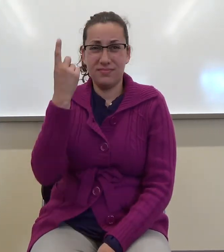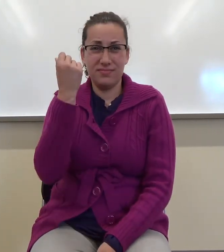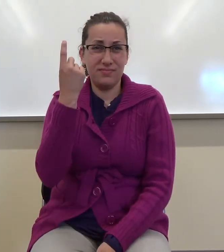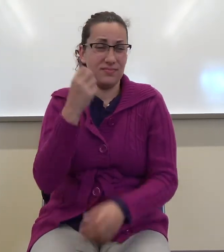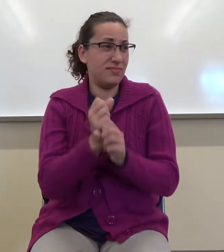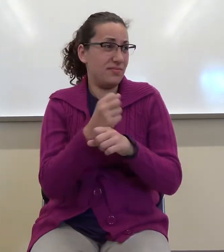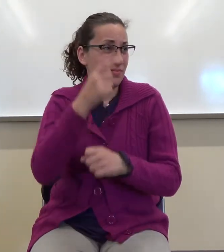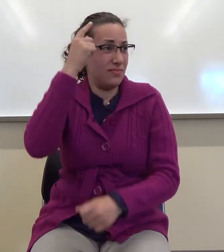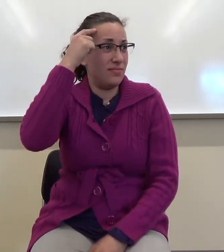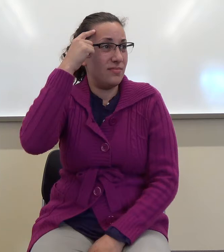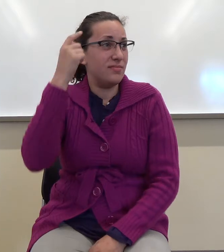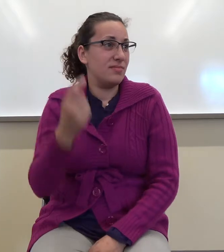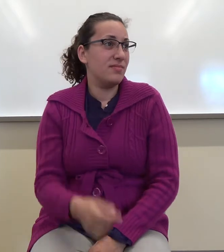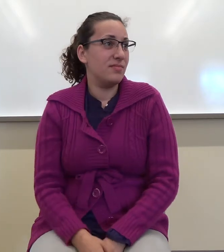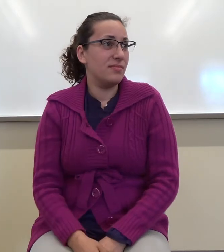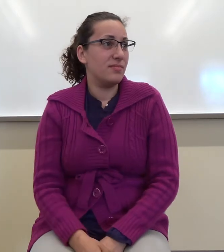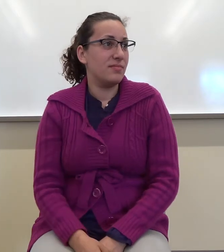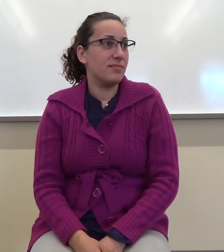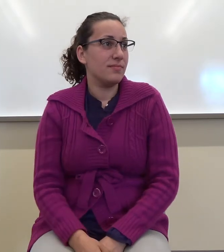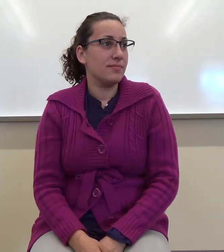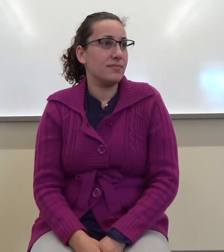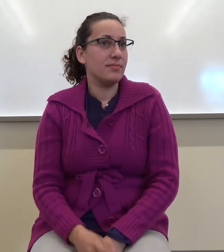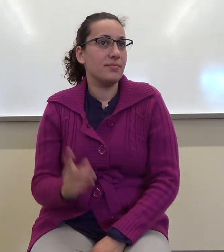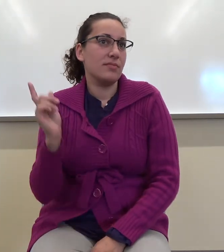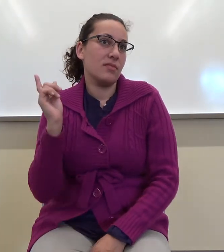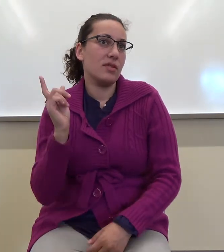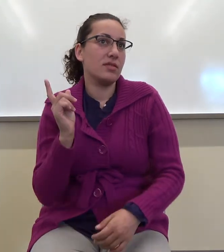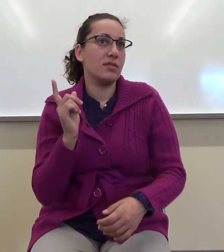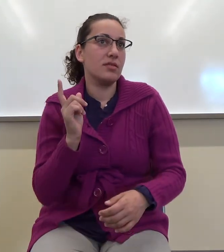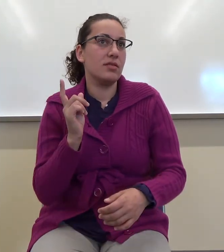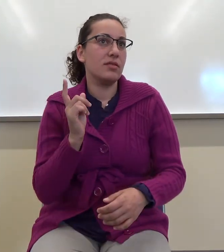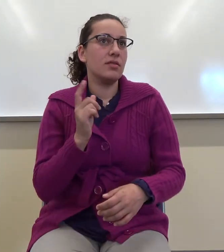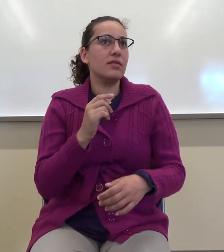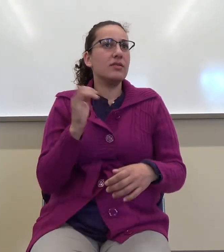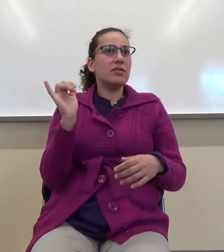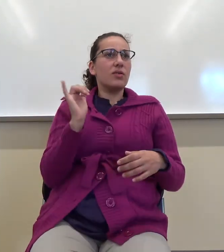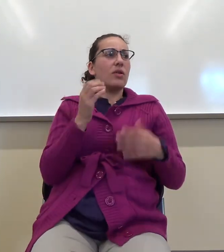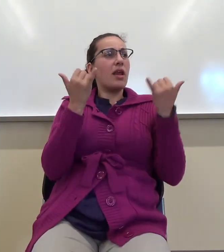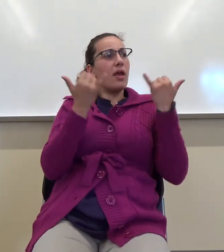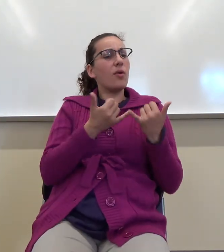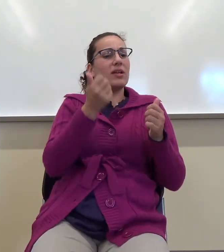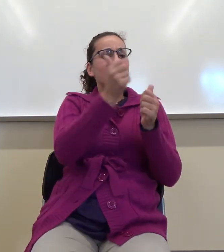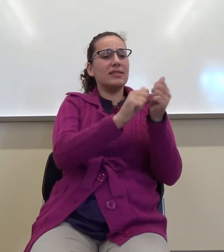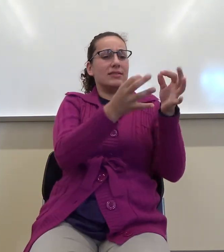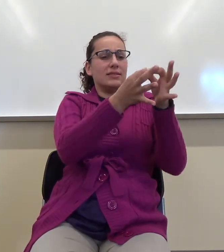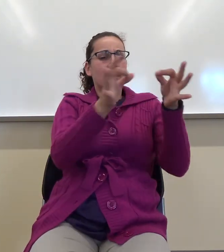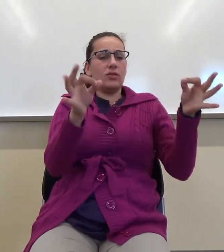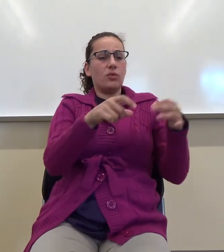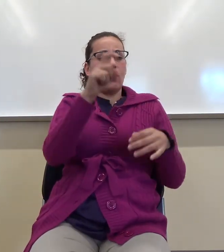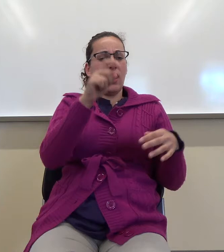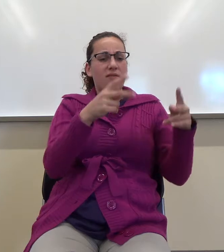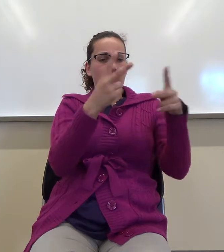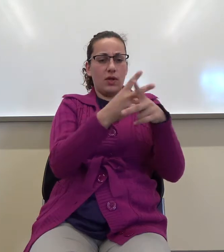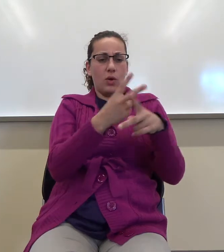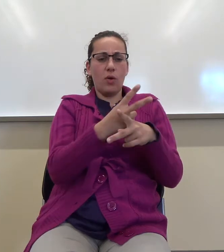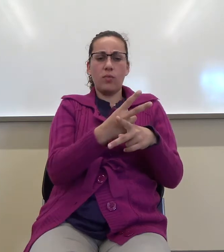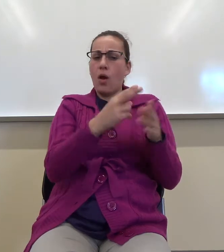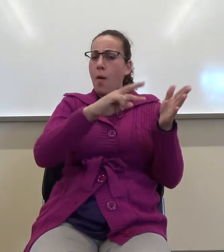So again, this is where we get into what purpose does each sentence serve? This is not